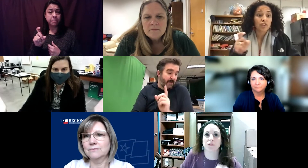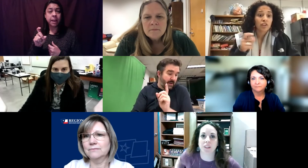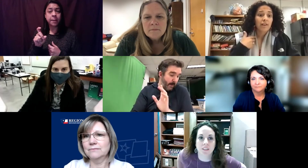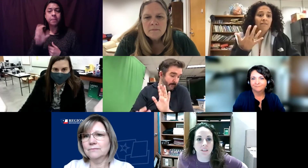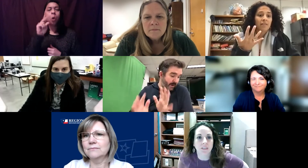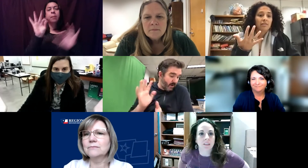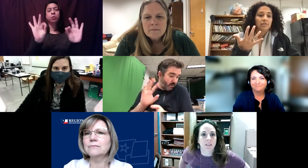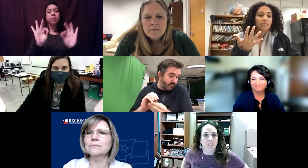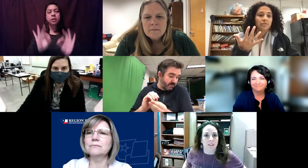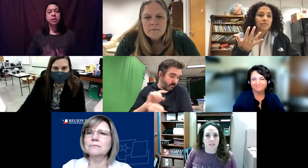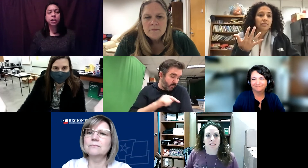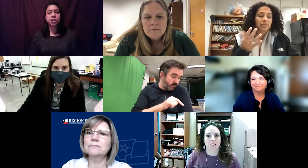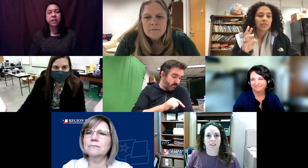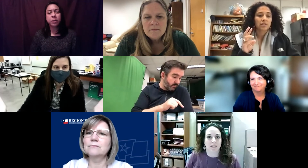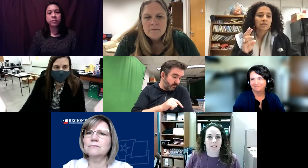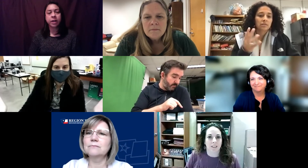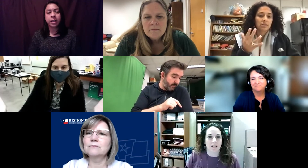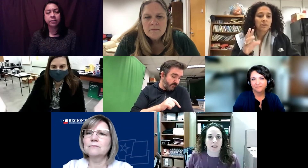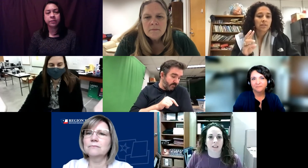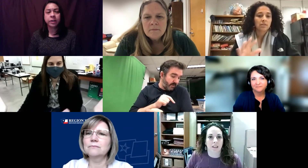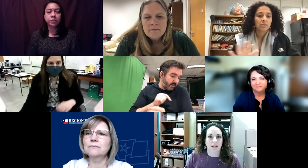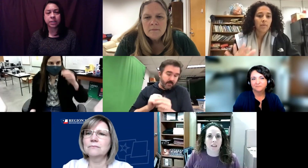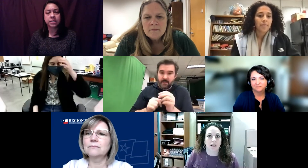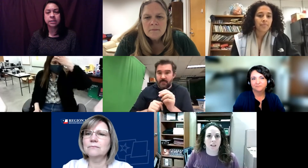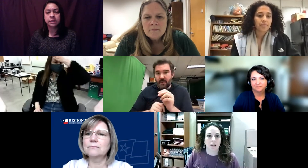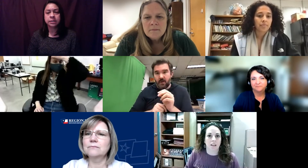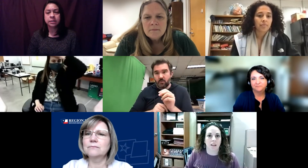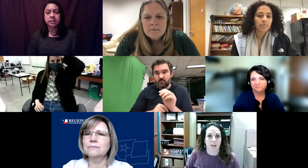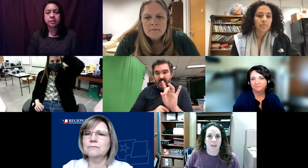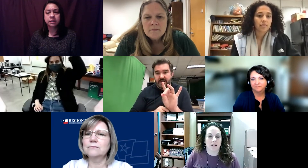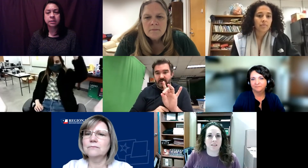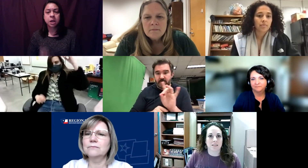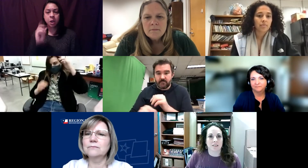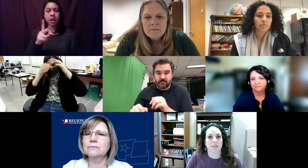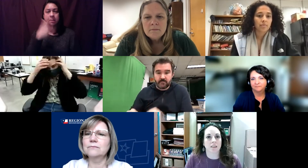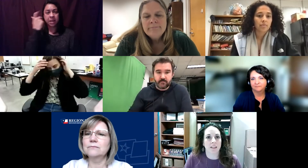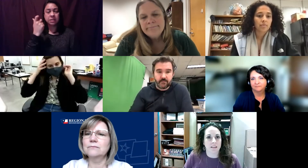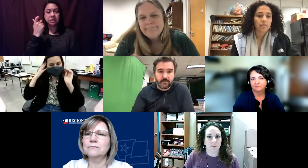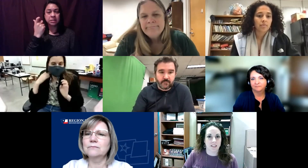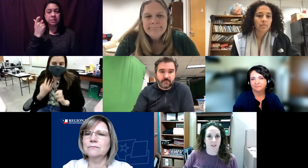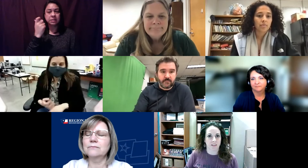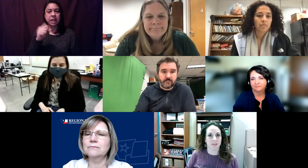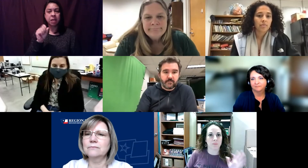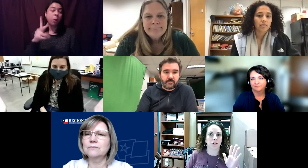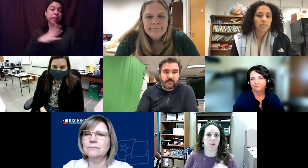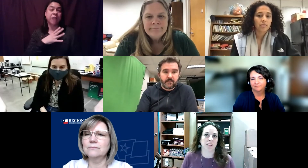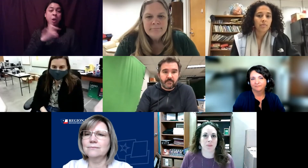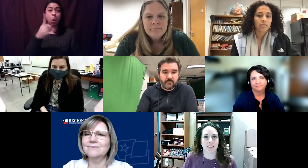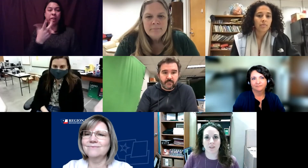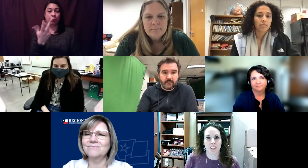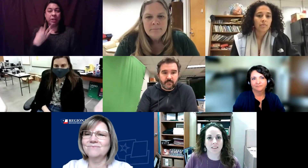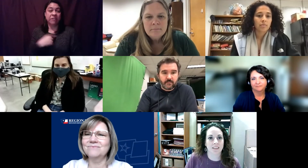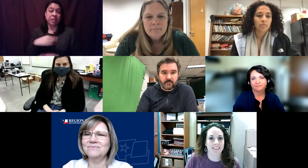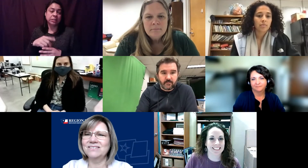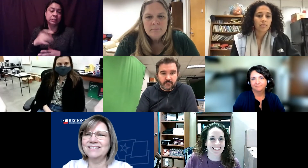Okay, perfect. Yeah, you should have around 5 or 6. Okay, because, yeah, that's fine. There'll only be 3 of us, but